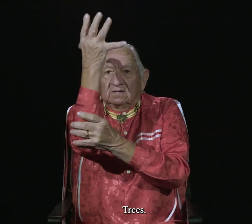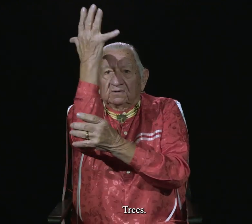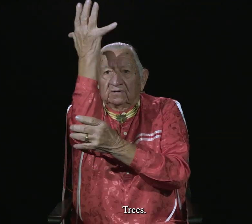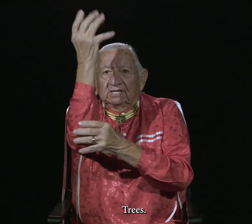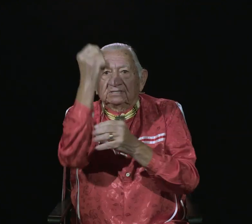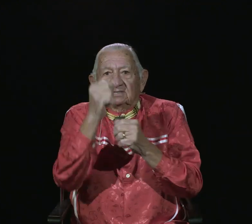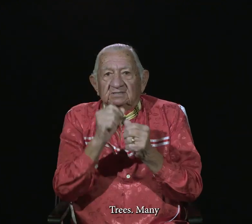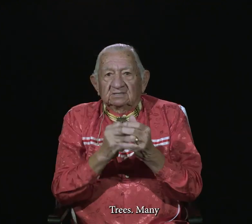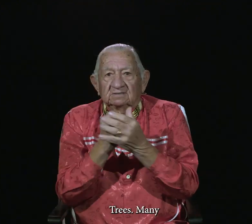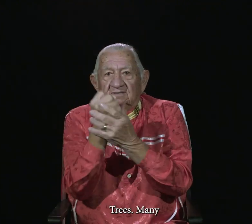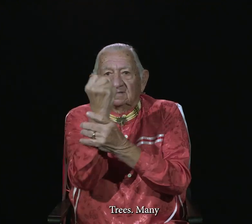trees,